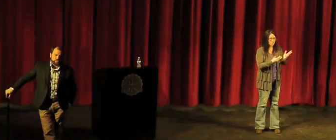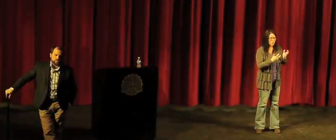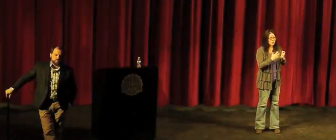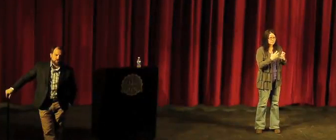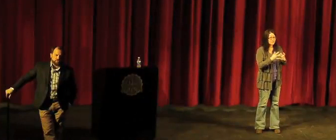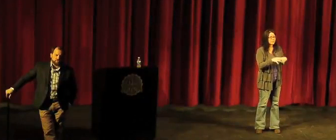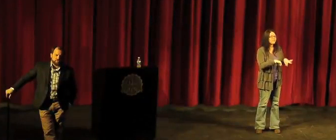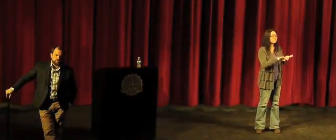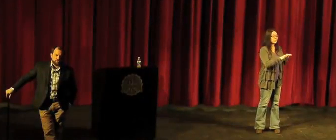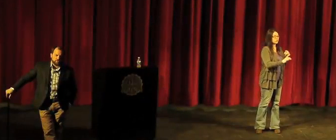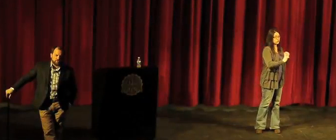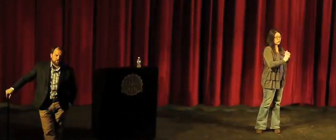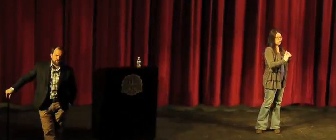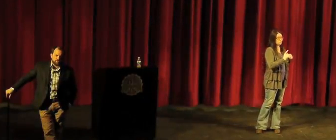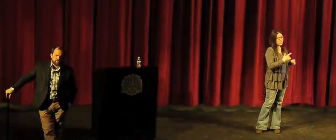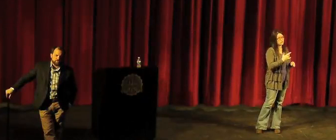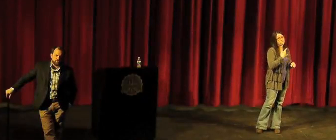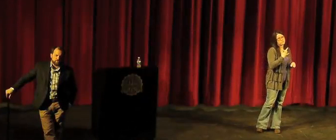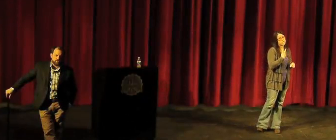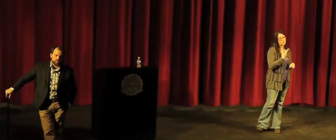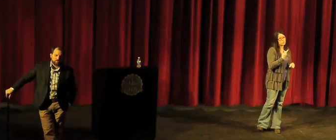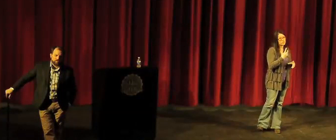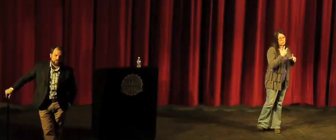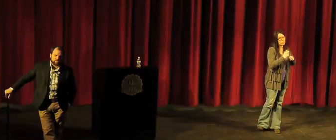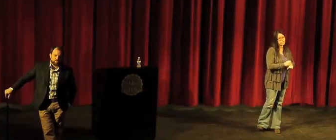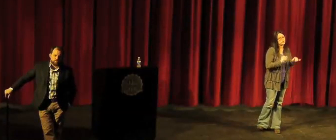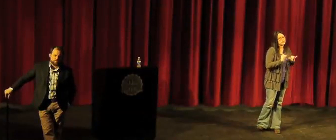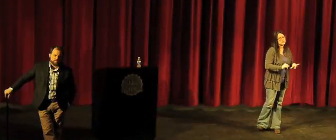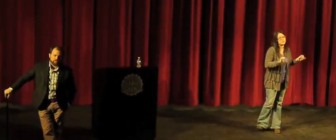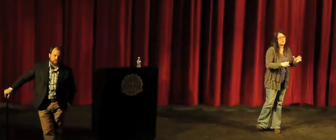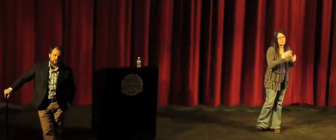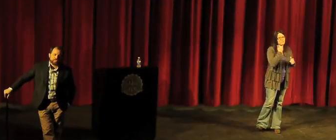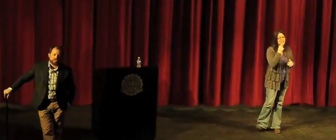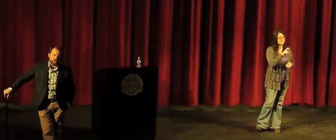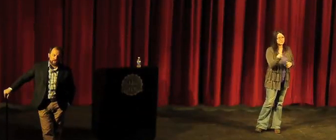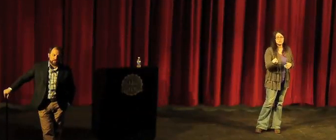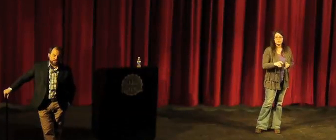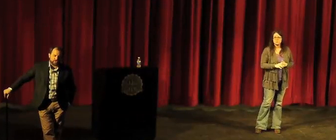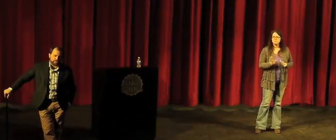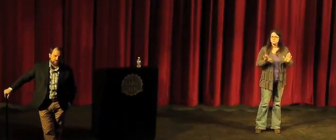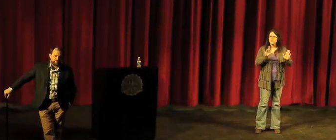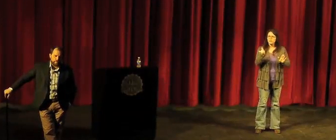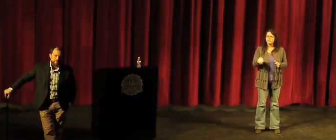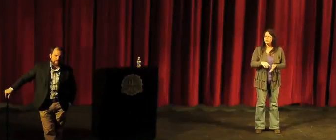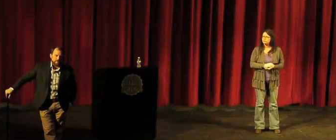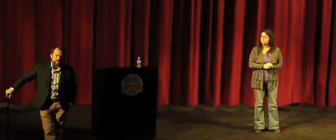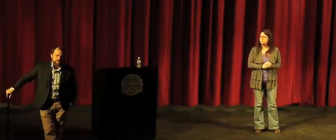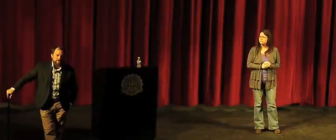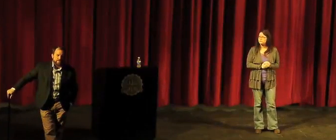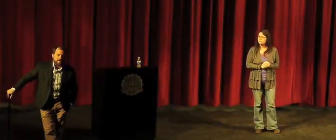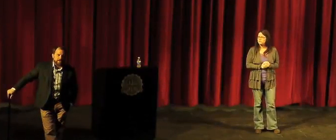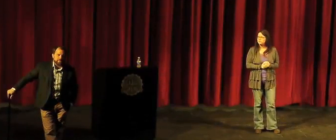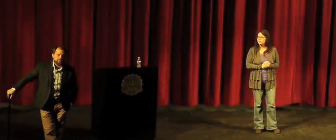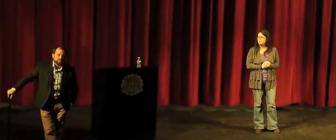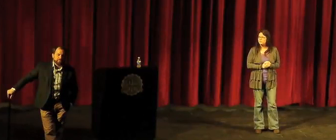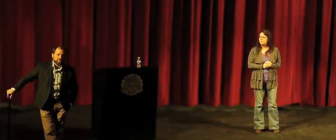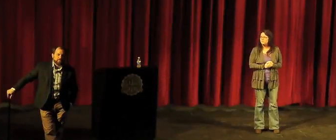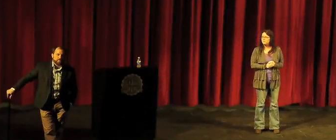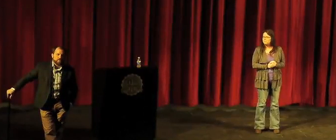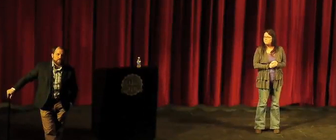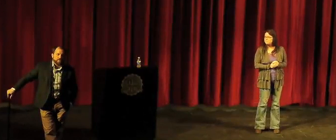virtue that you feel that we ritualistically perform best? That's a great question.